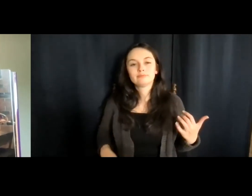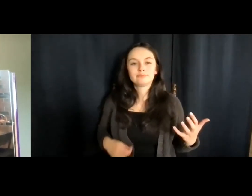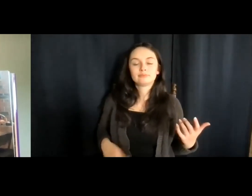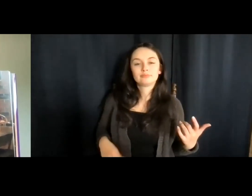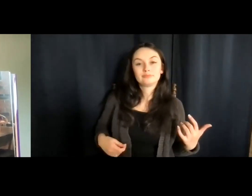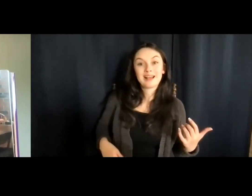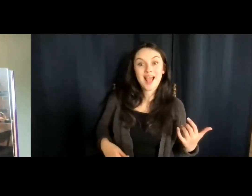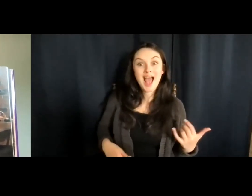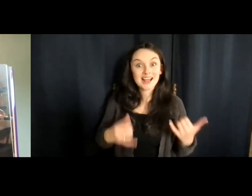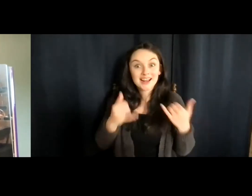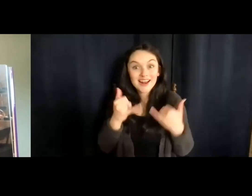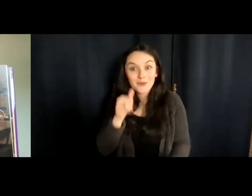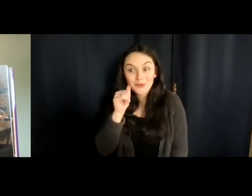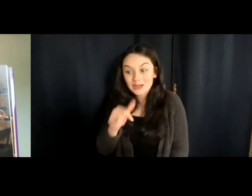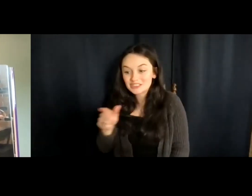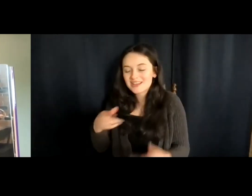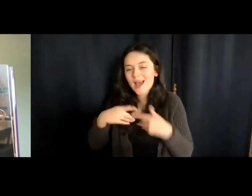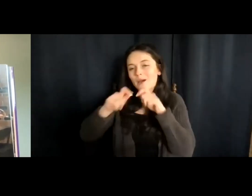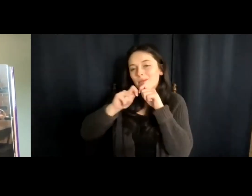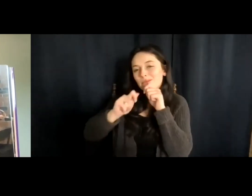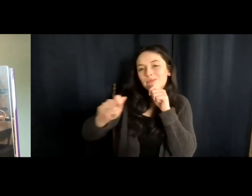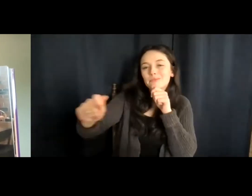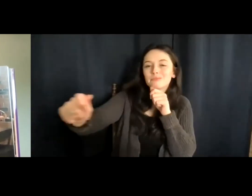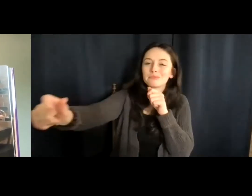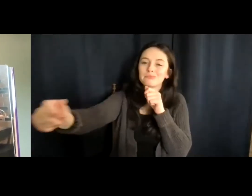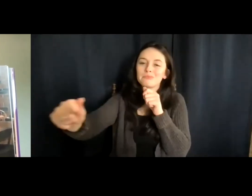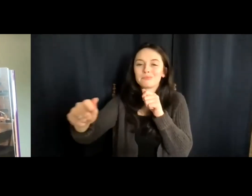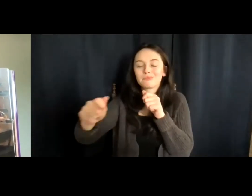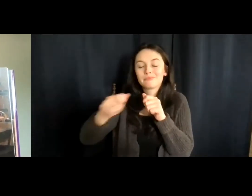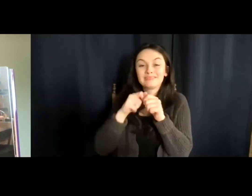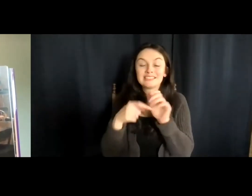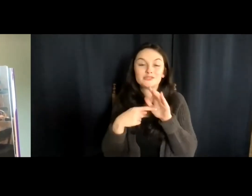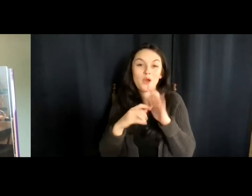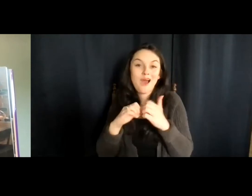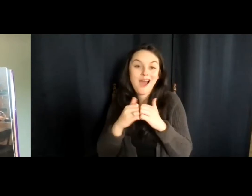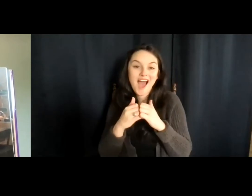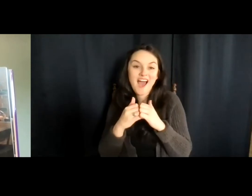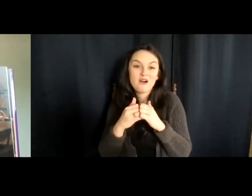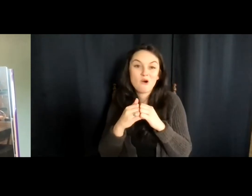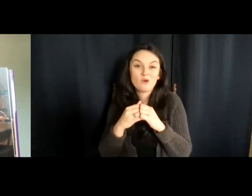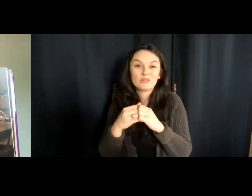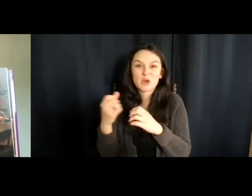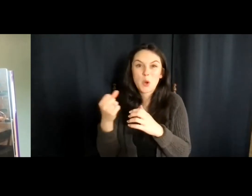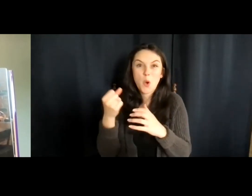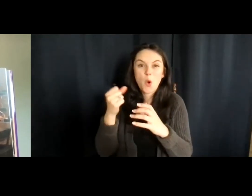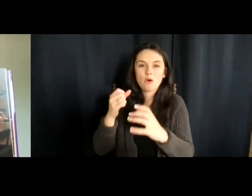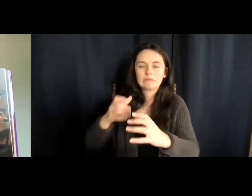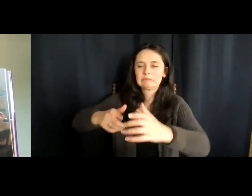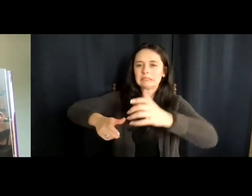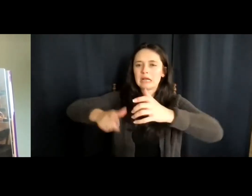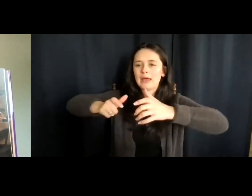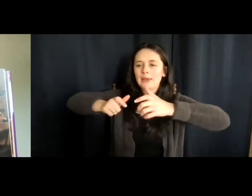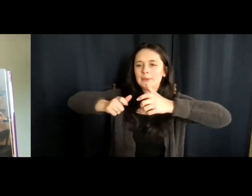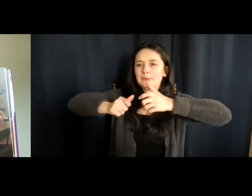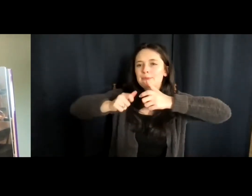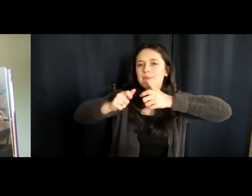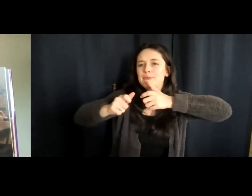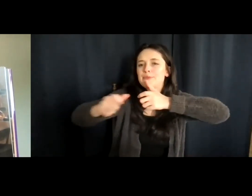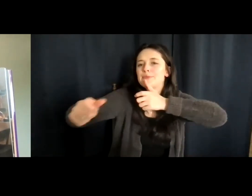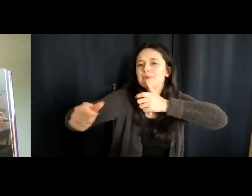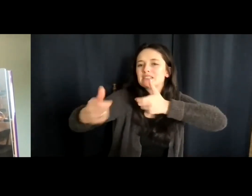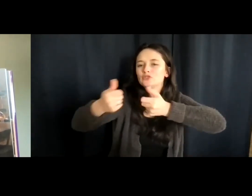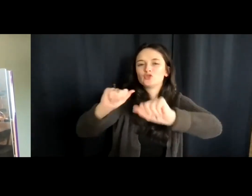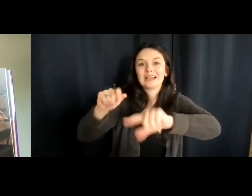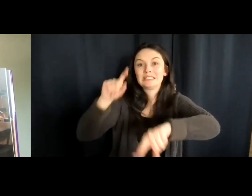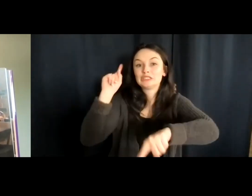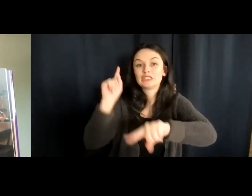maker. Grandpa John showed Melba how to cradle the horn. She tried to push out the slide, but her arm was too short. She had to tilt